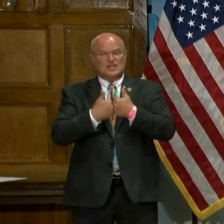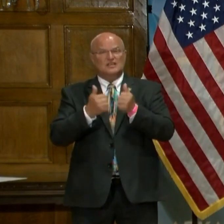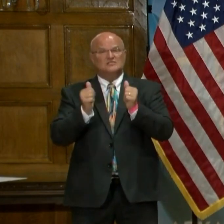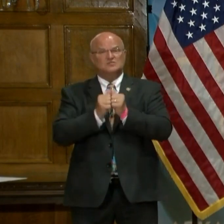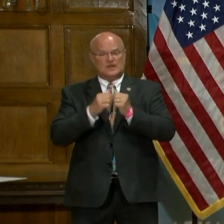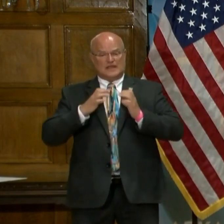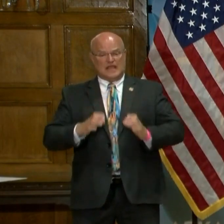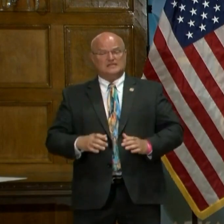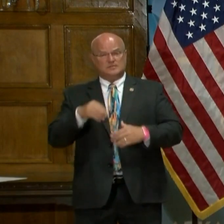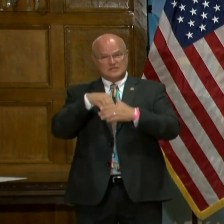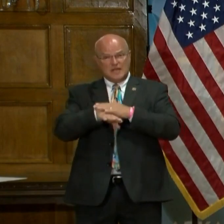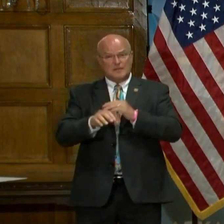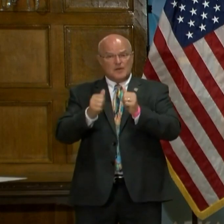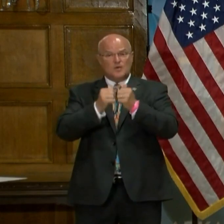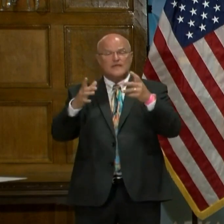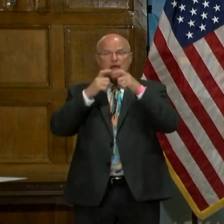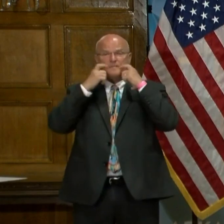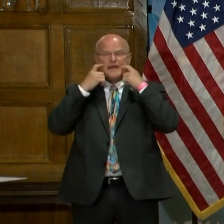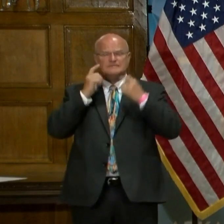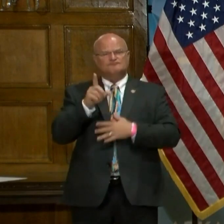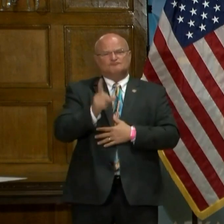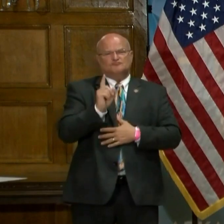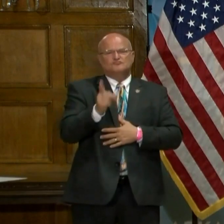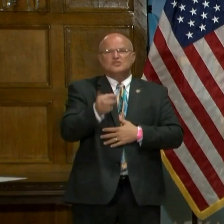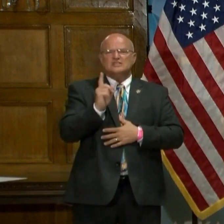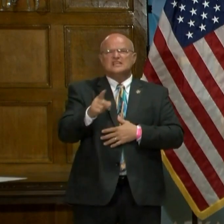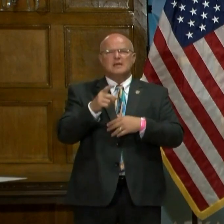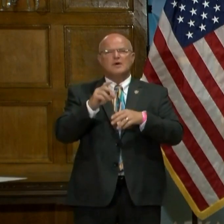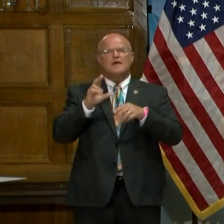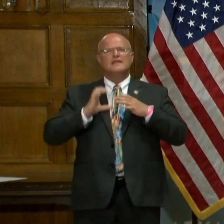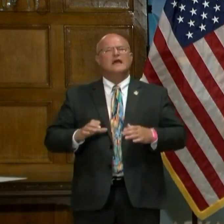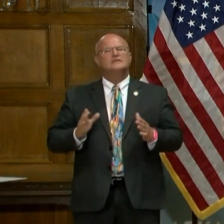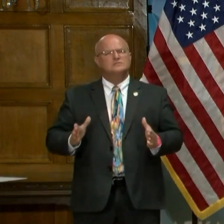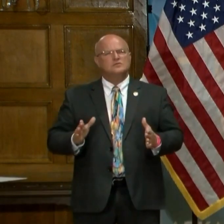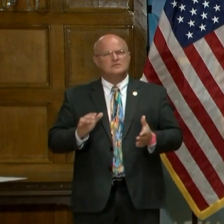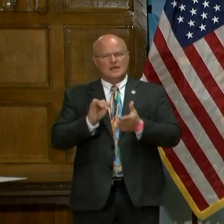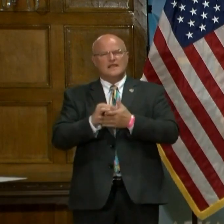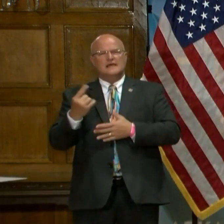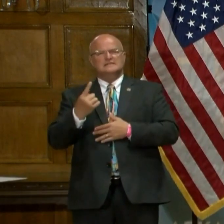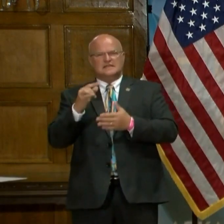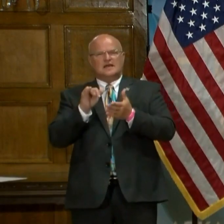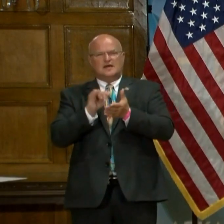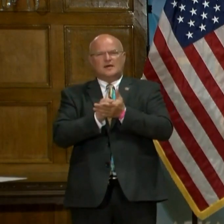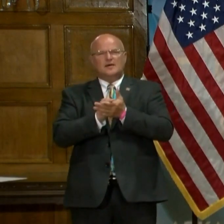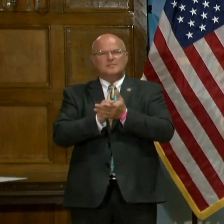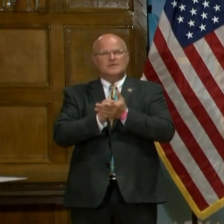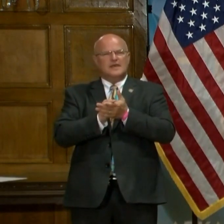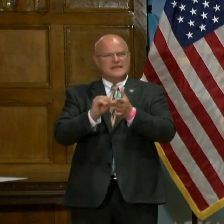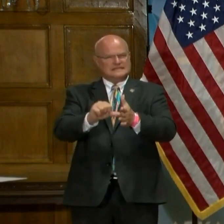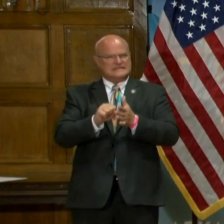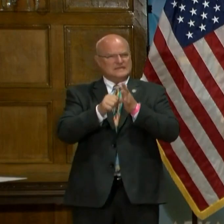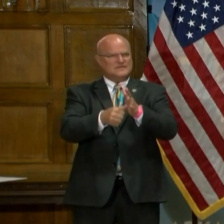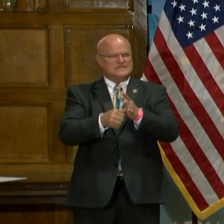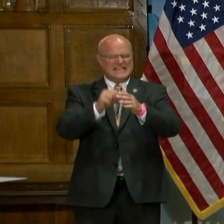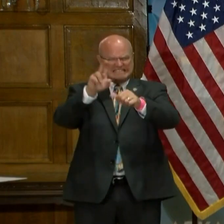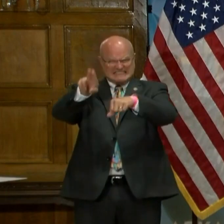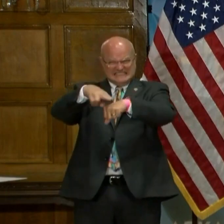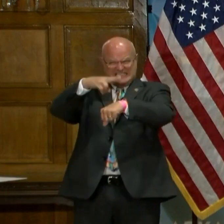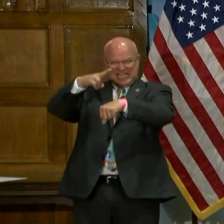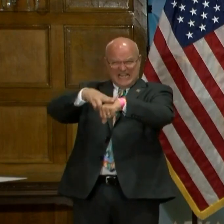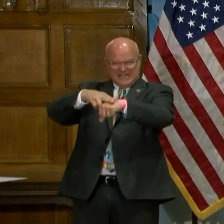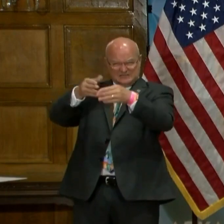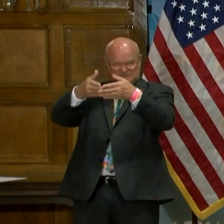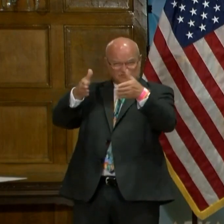with customers, and shame on the customers. This is something that's emphasized